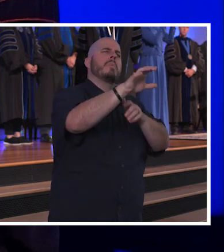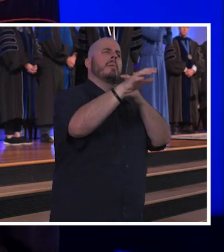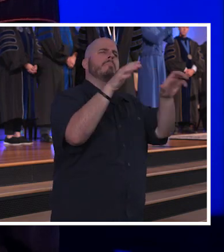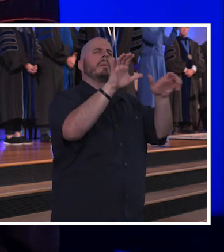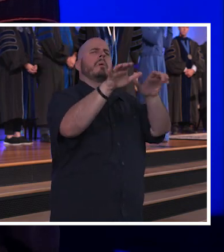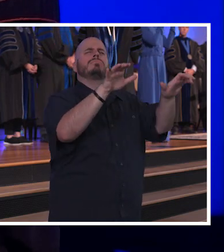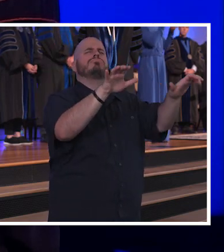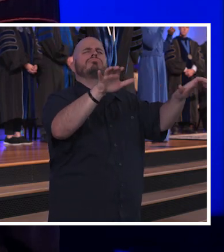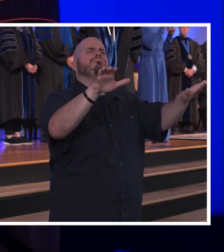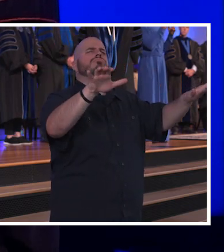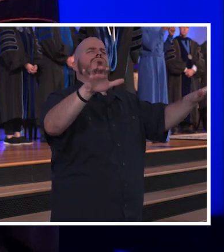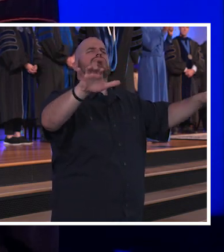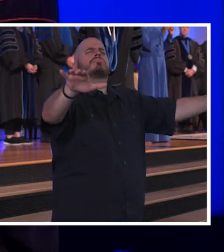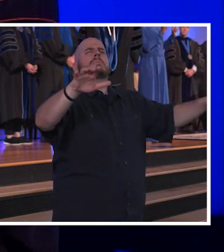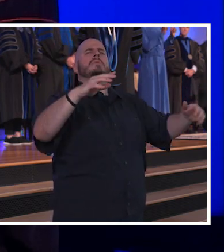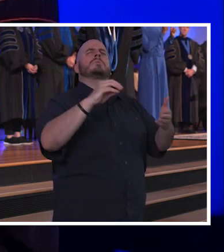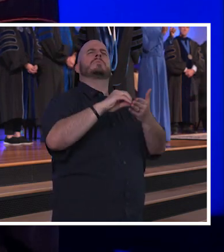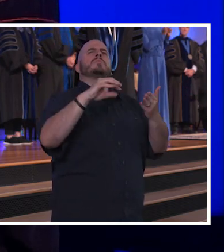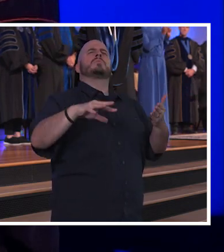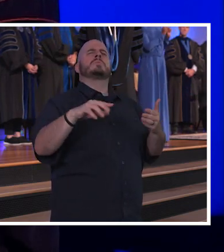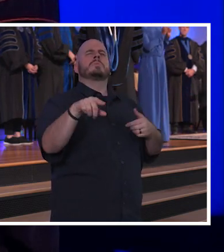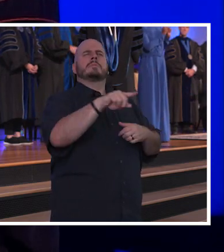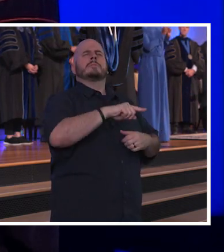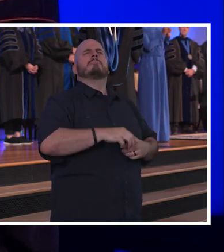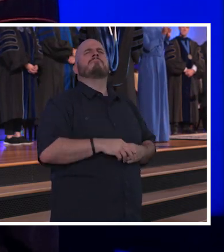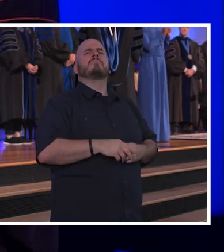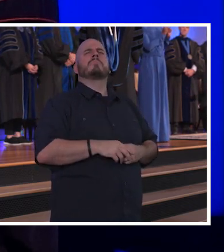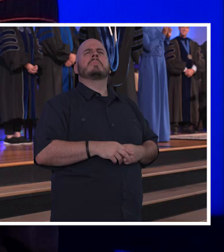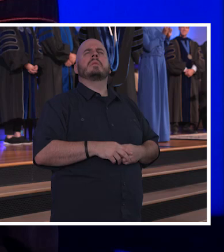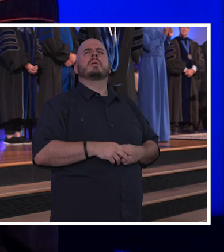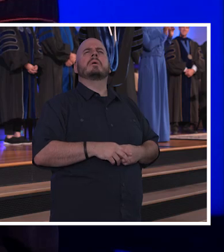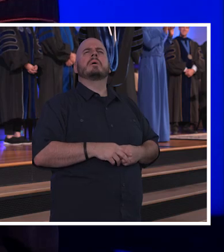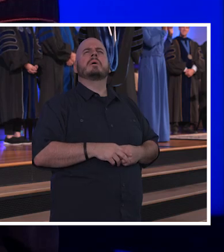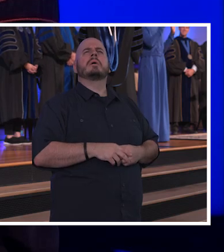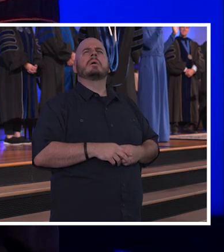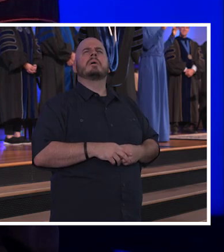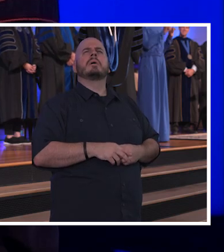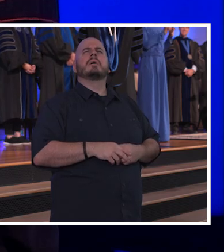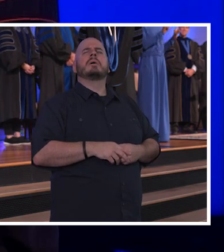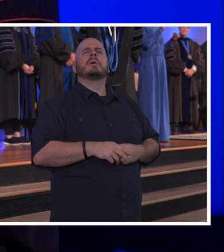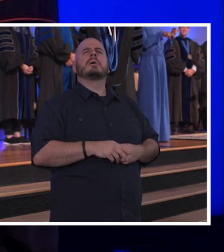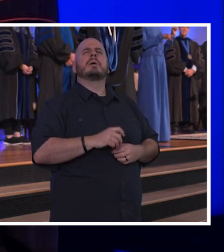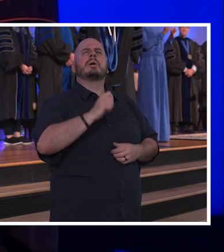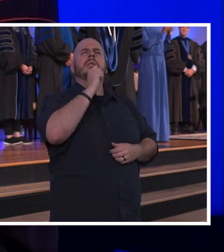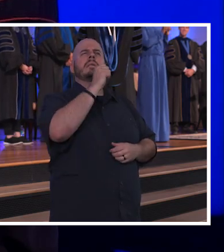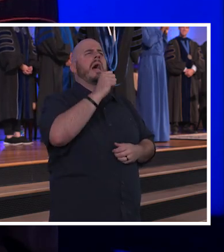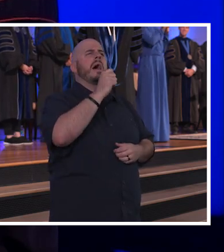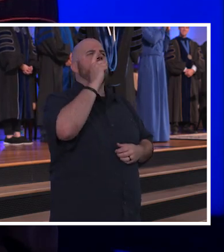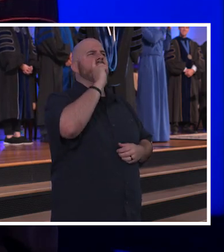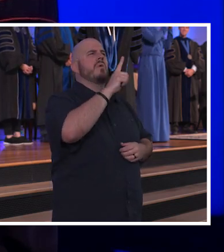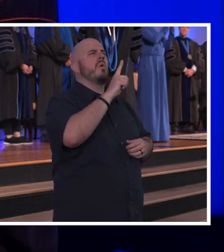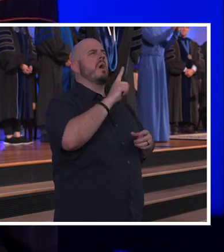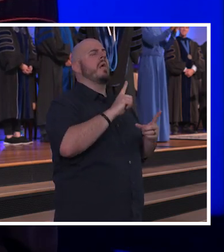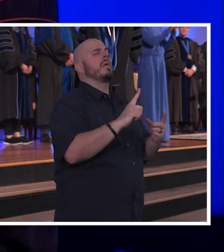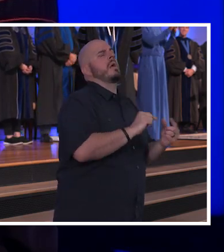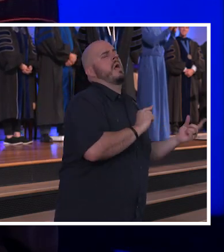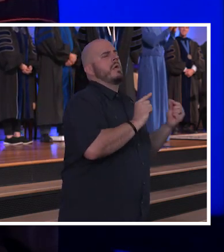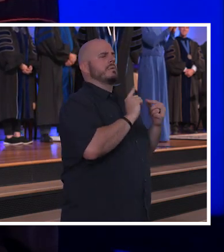you know, not to be aligned with untruth and gossip and to